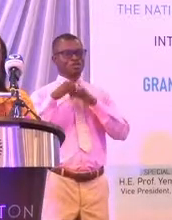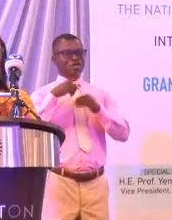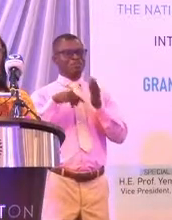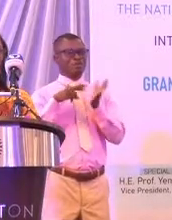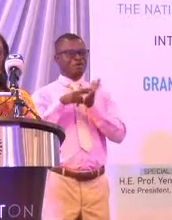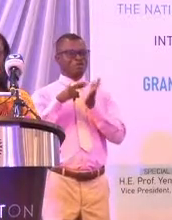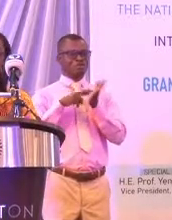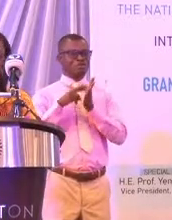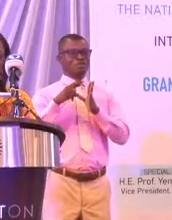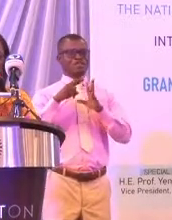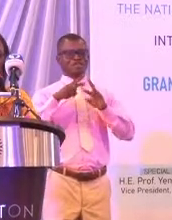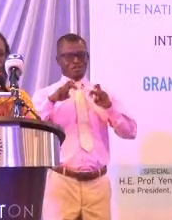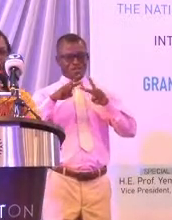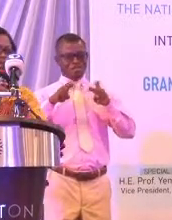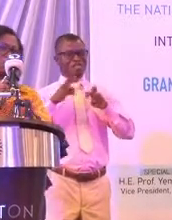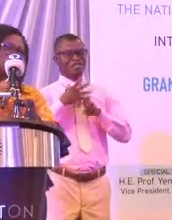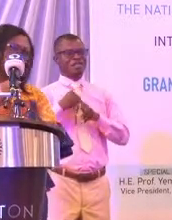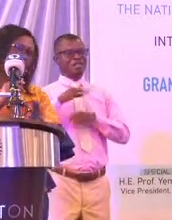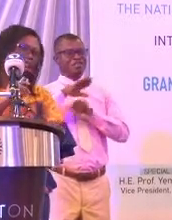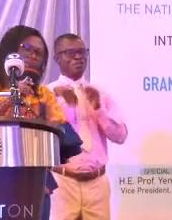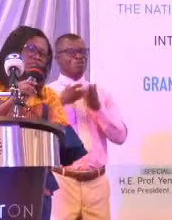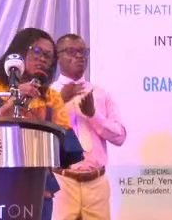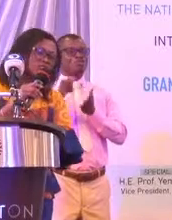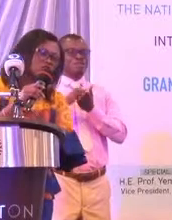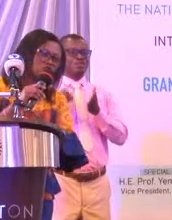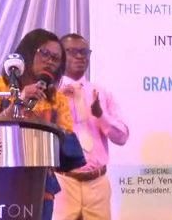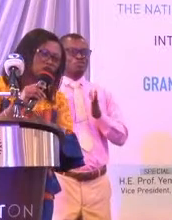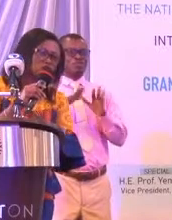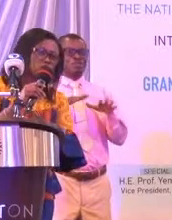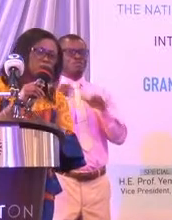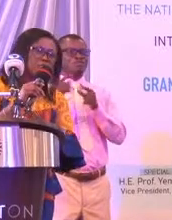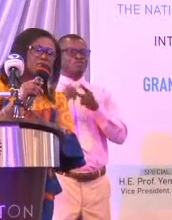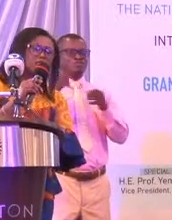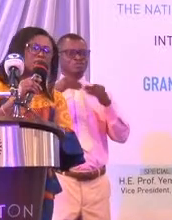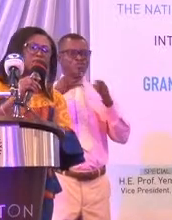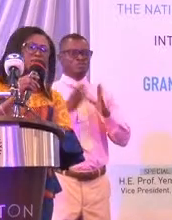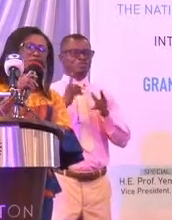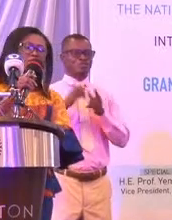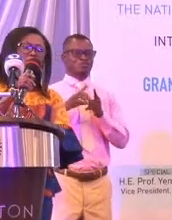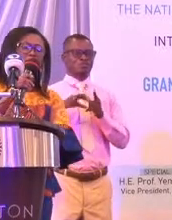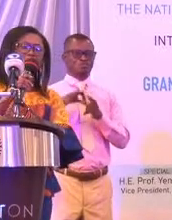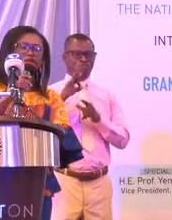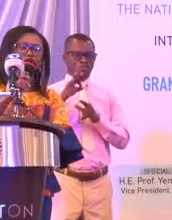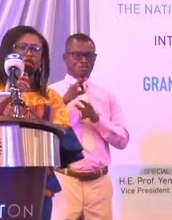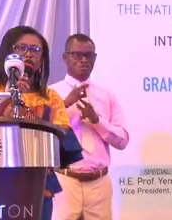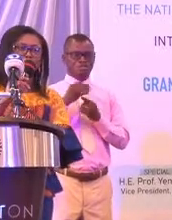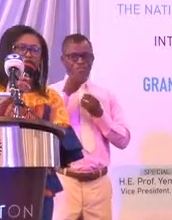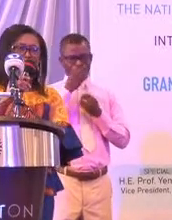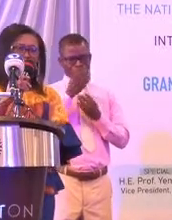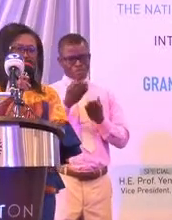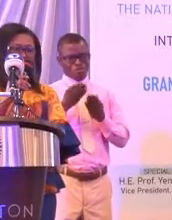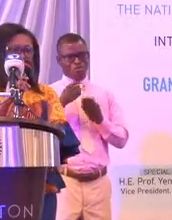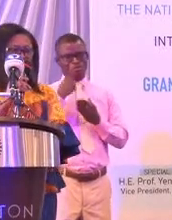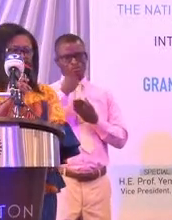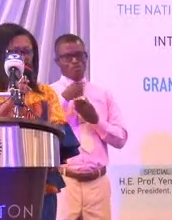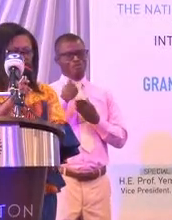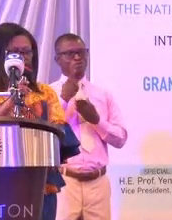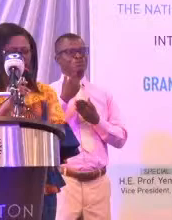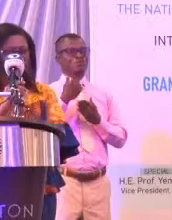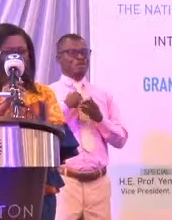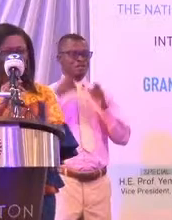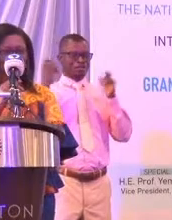you analyze and do all of that. So we're going to leave it to the judges to please tell us who has won